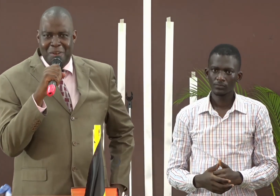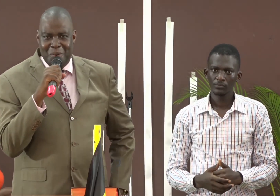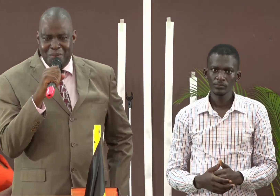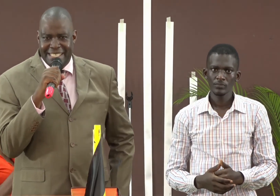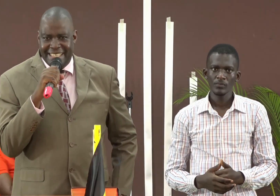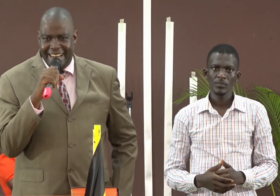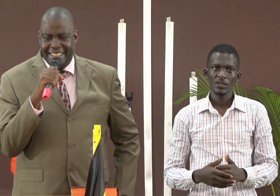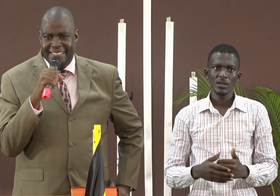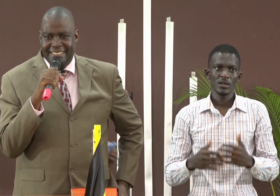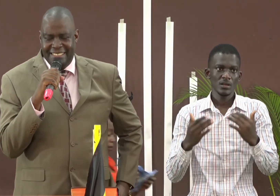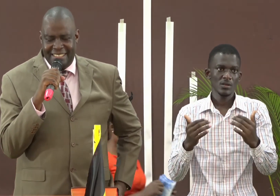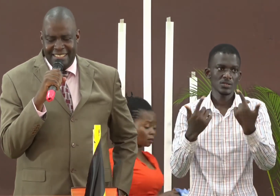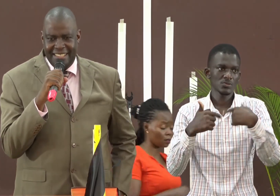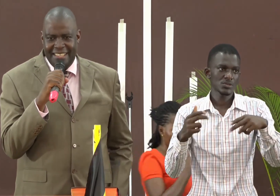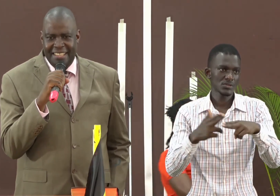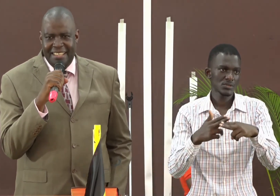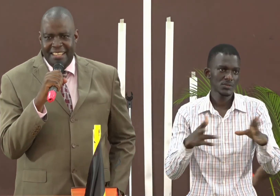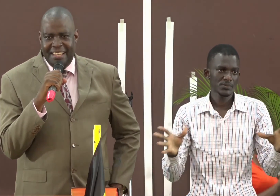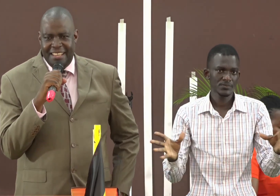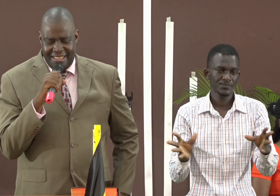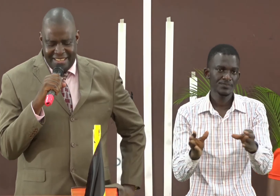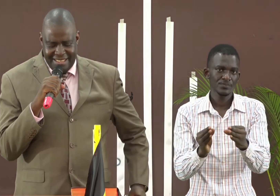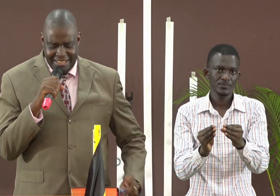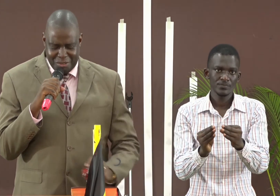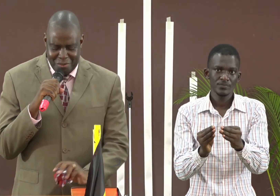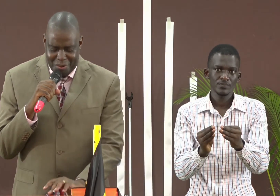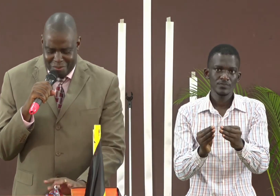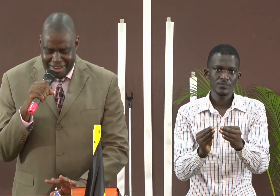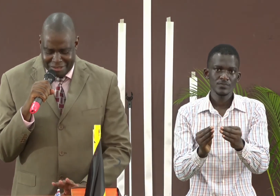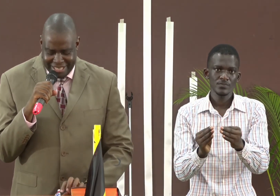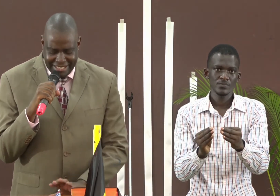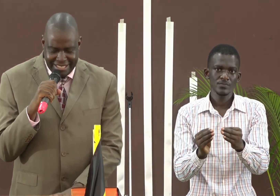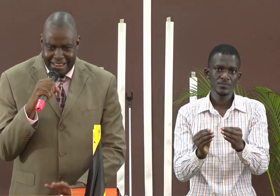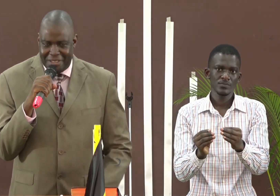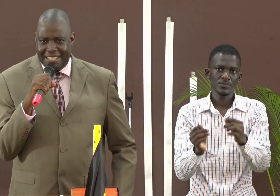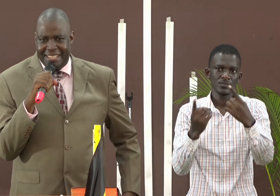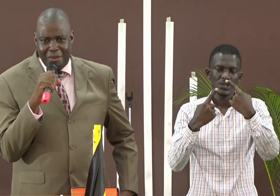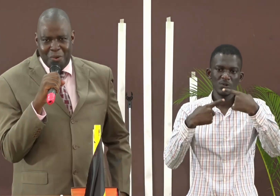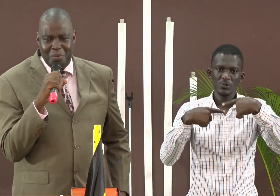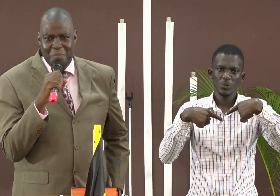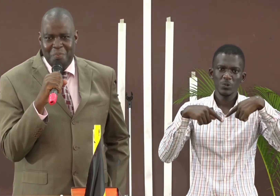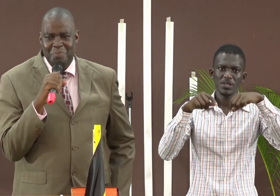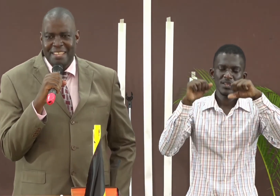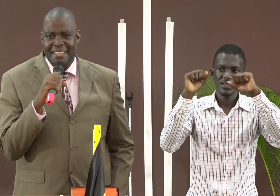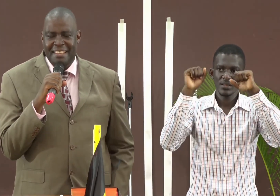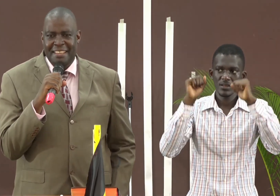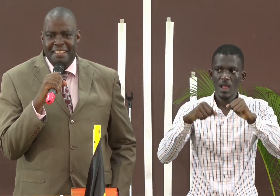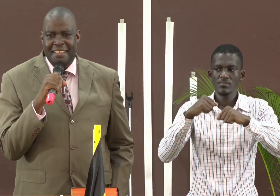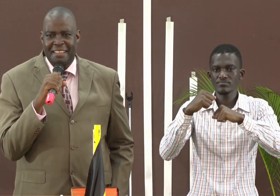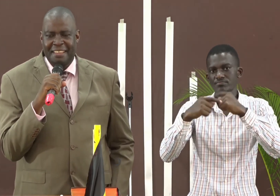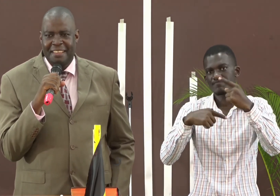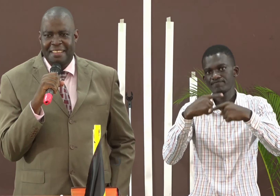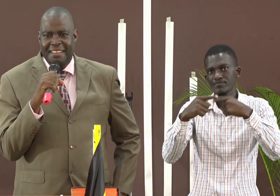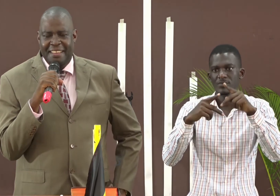Ngatusemberera okuwunzika. As we come towards the end. Tusobolo kubanga tutandika service dako. Such that we